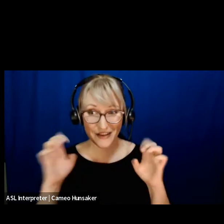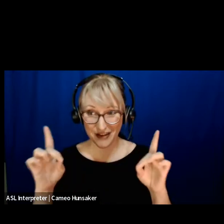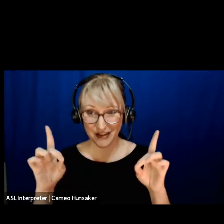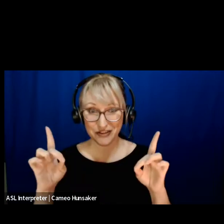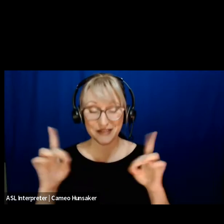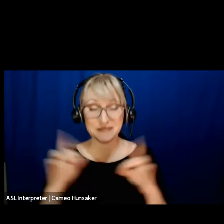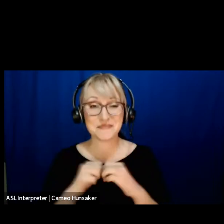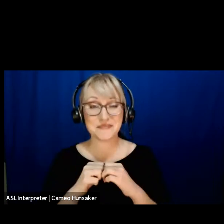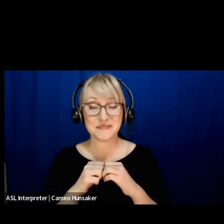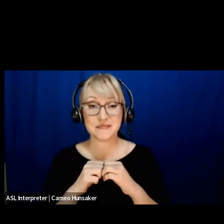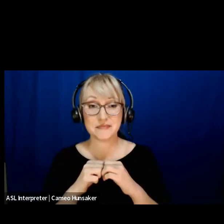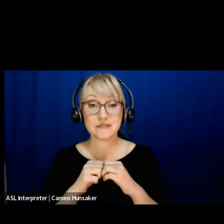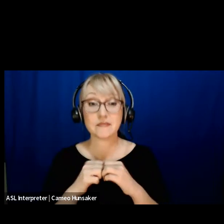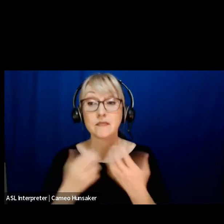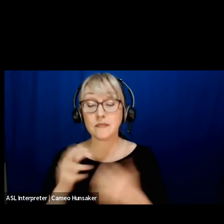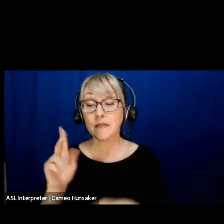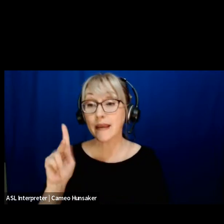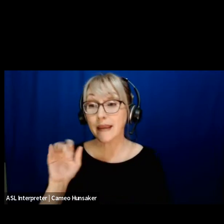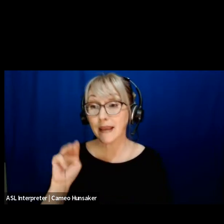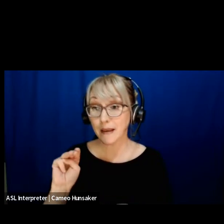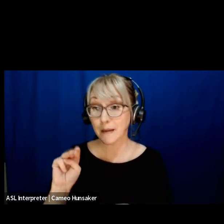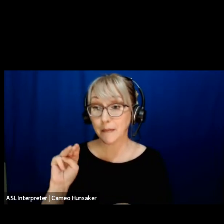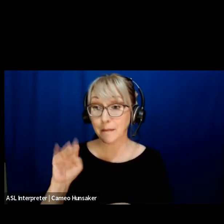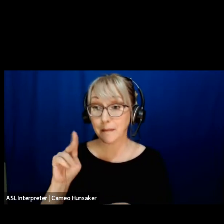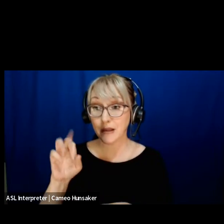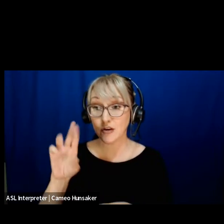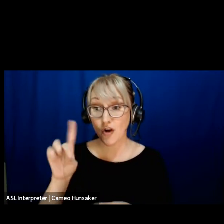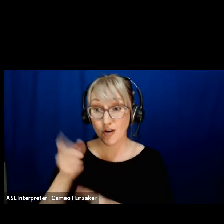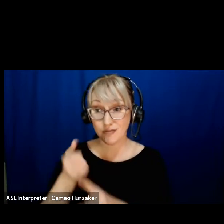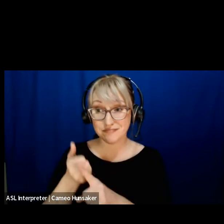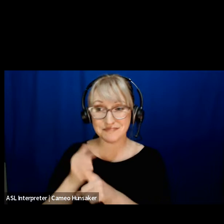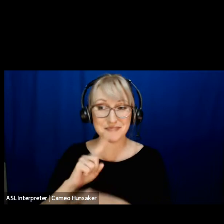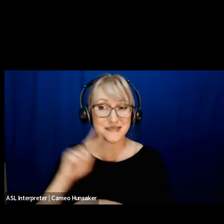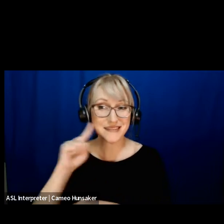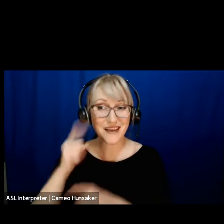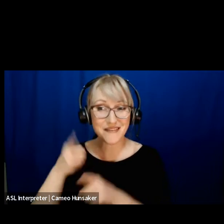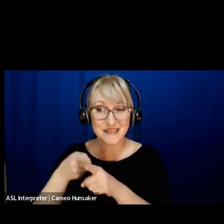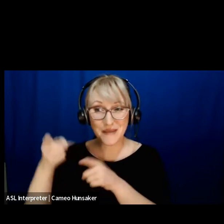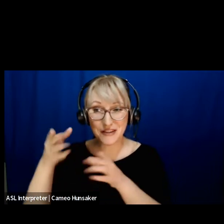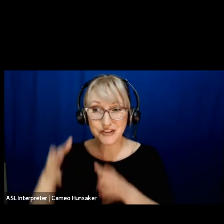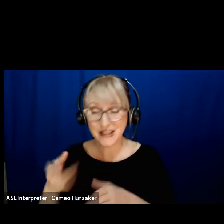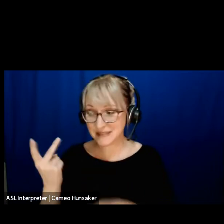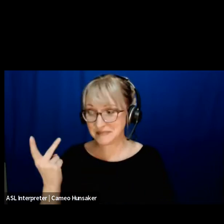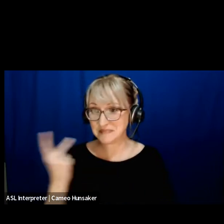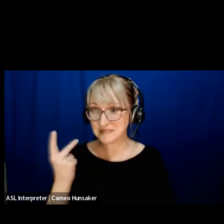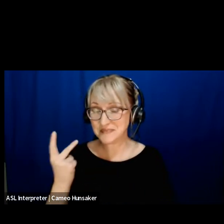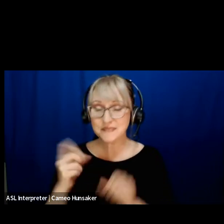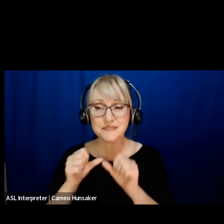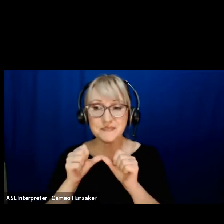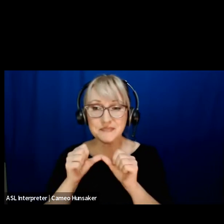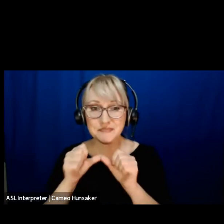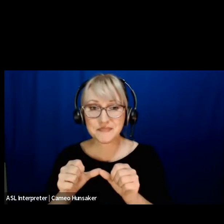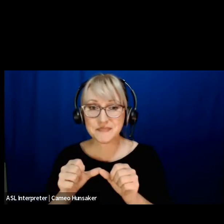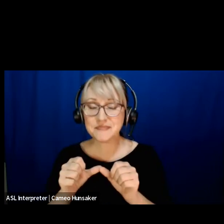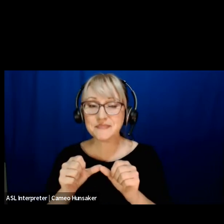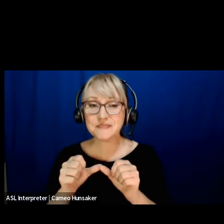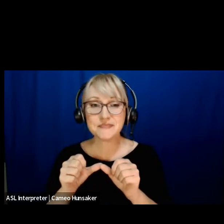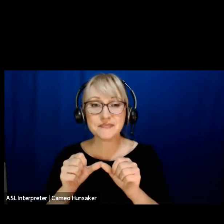that. Kim Menard, who's our deaf specialist, and myself, we continue to